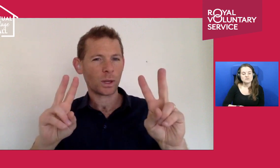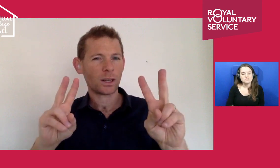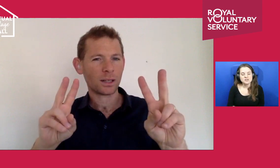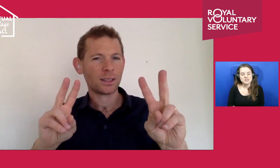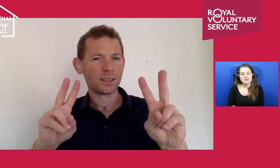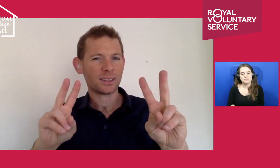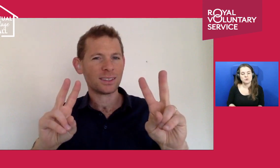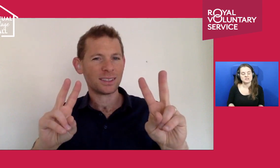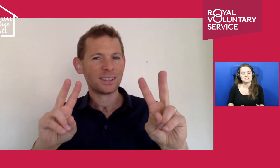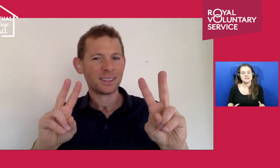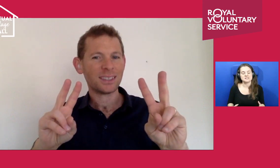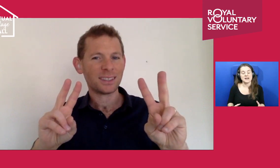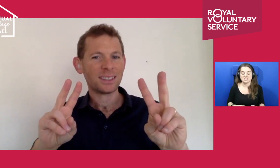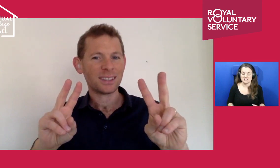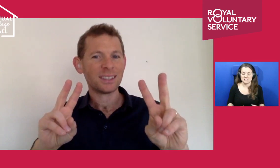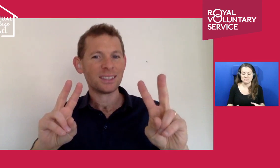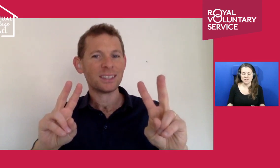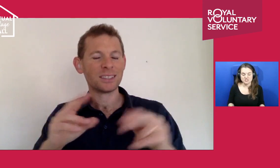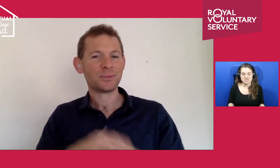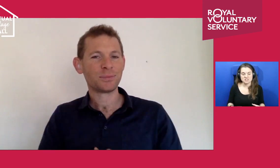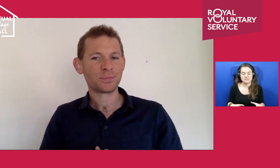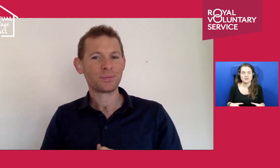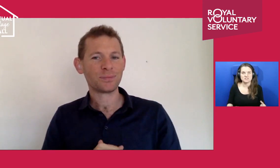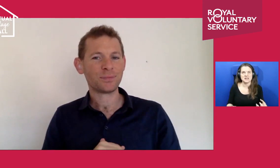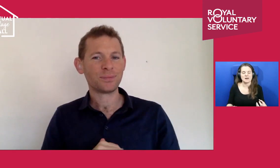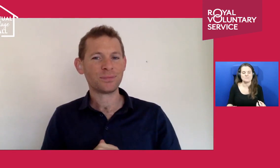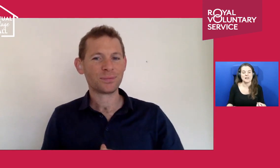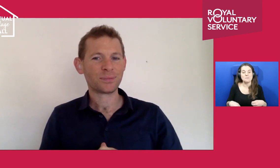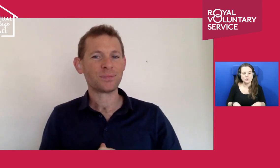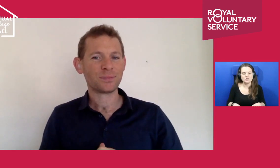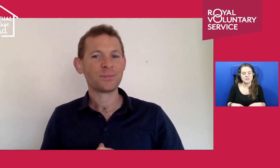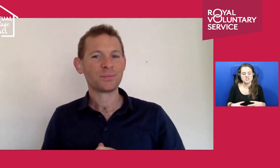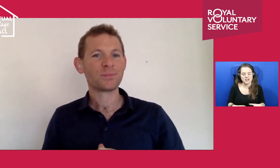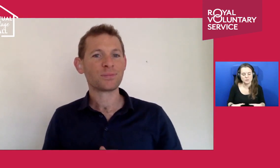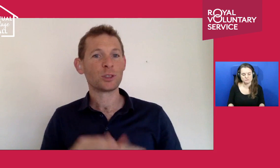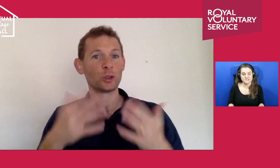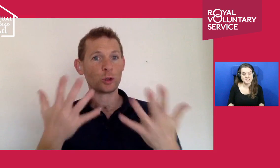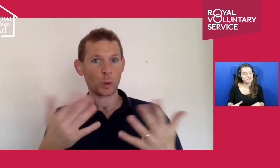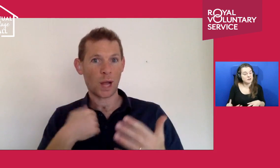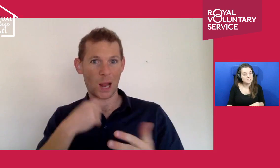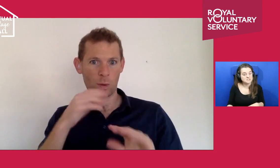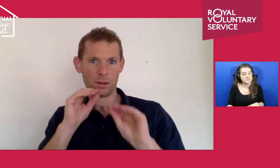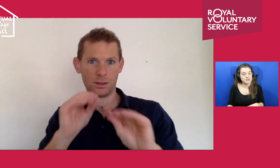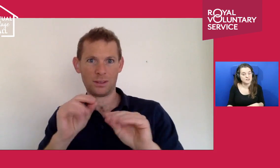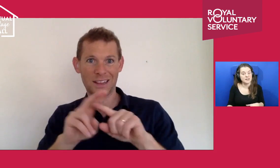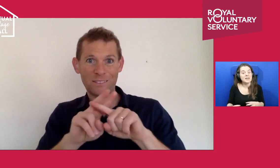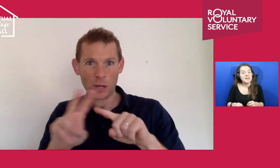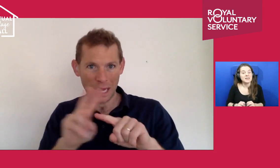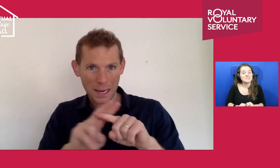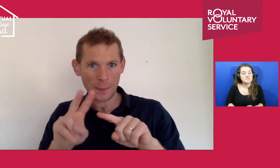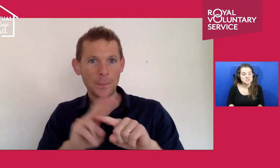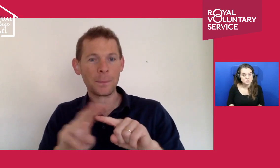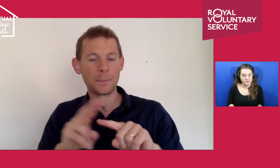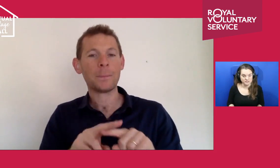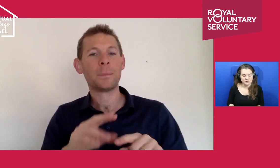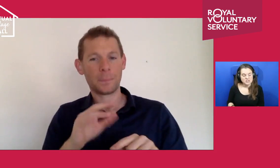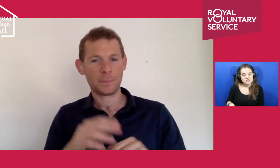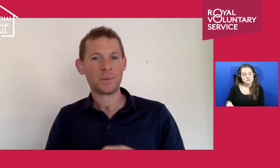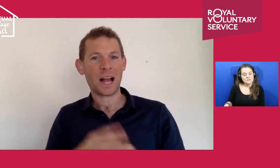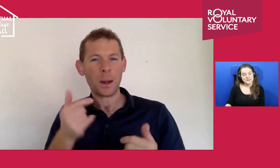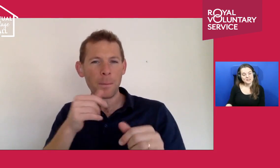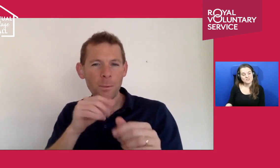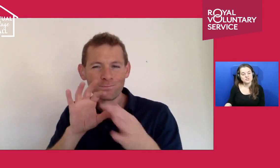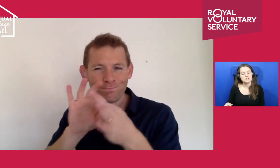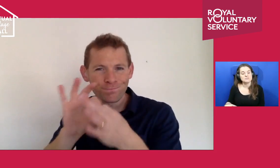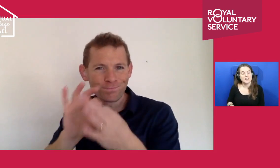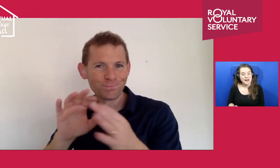it's really important that actually the first input that a child will receive, regardless of their hearing, is visuals. So